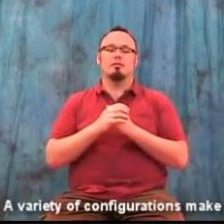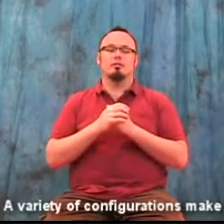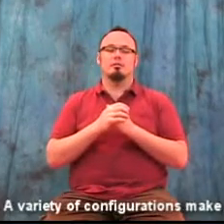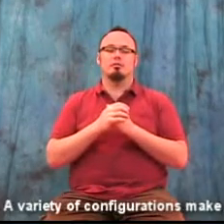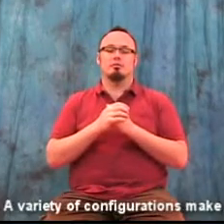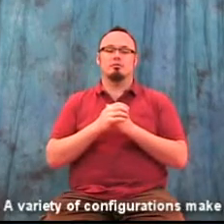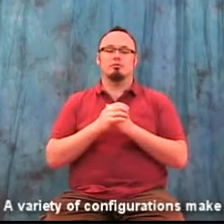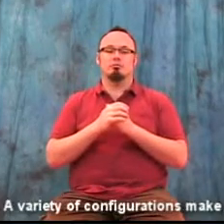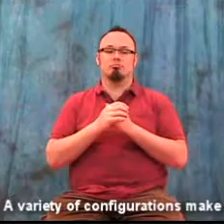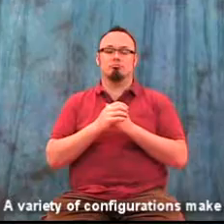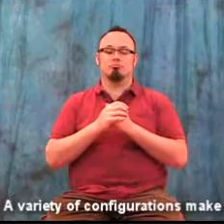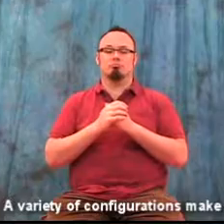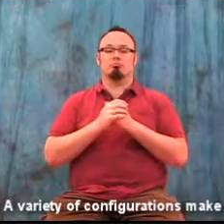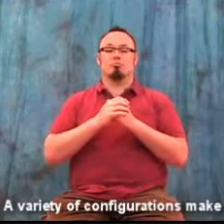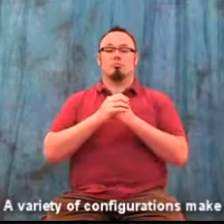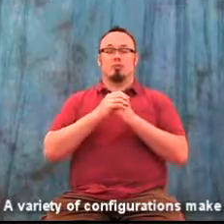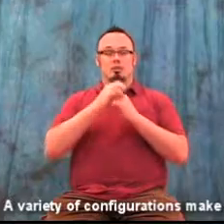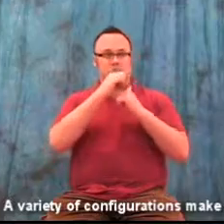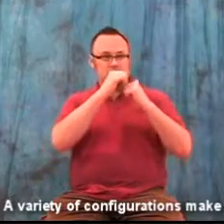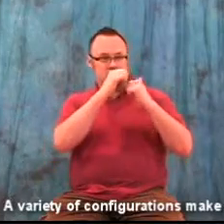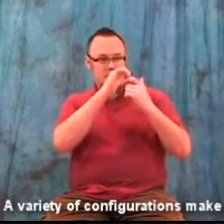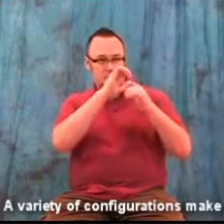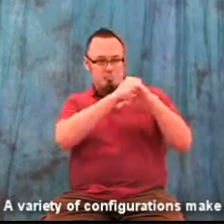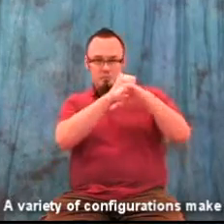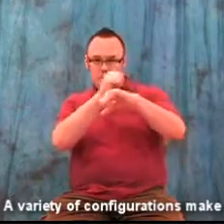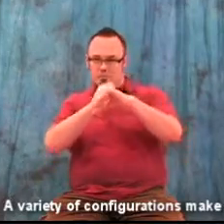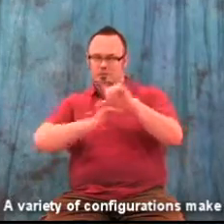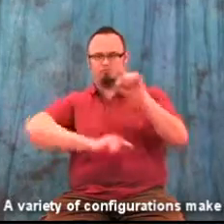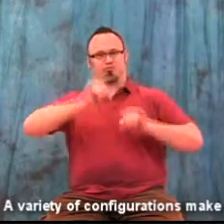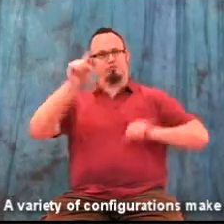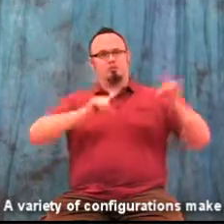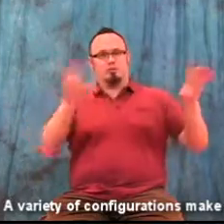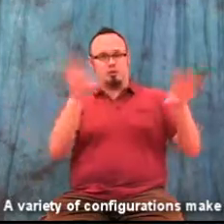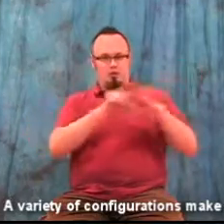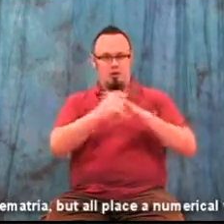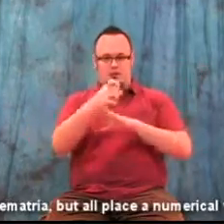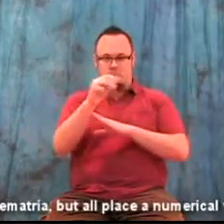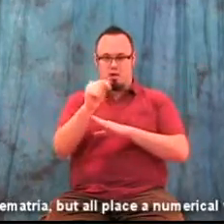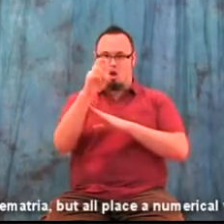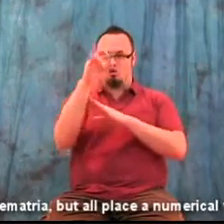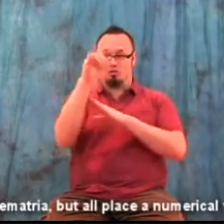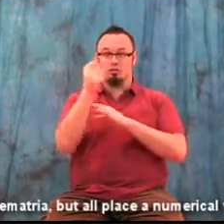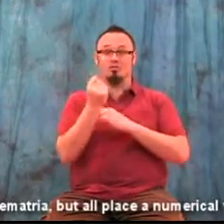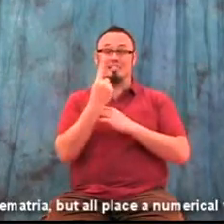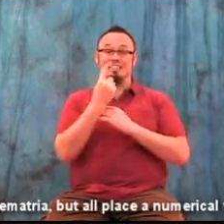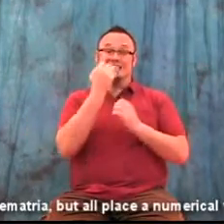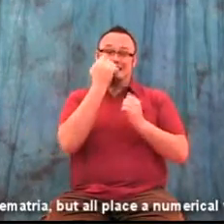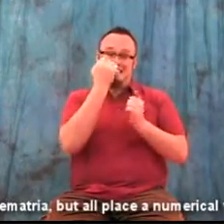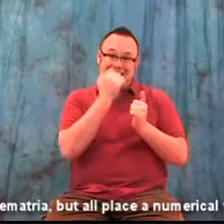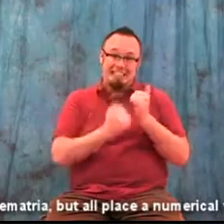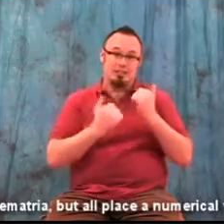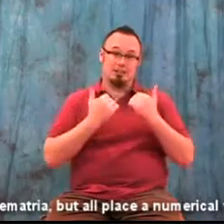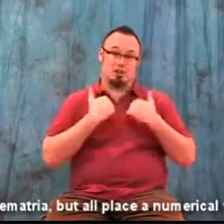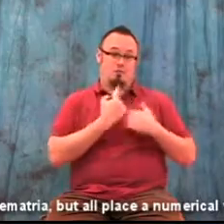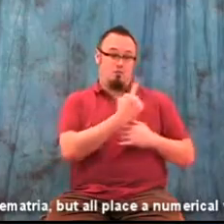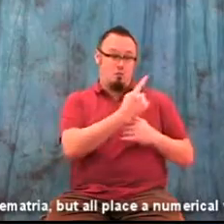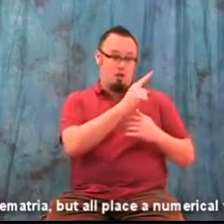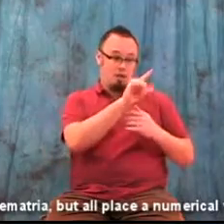A variety of configurations make up Gematria, but all place a numerical value on a letter of the Hebrew